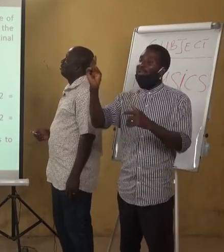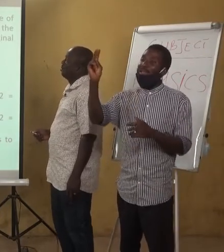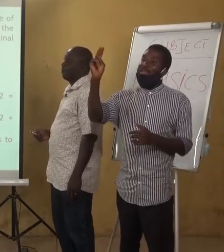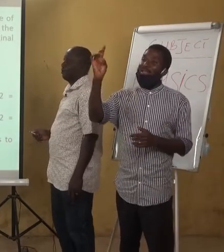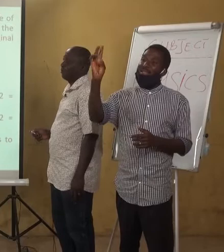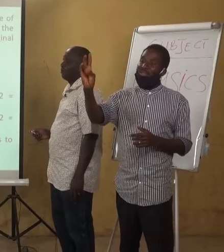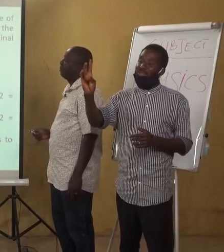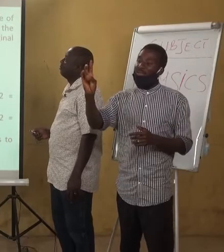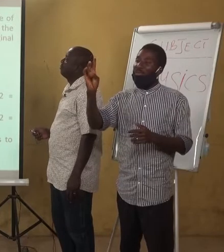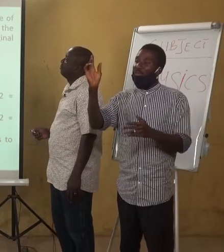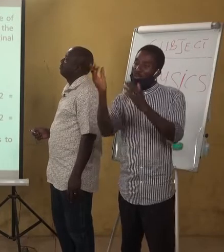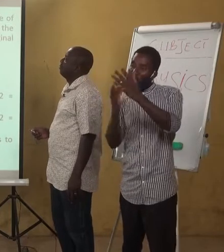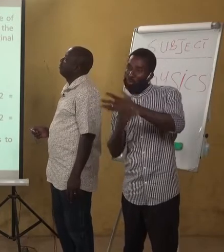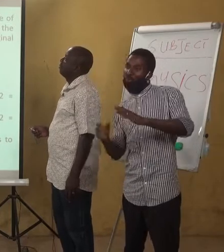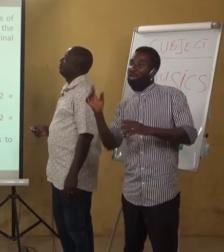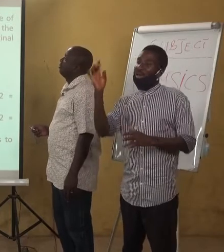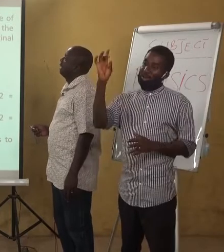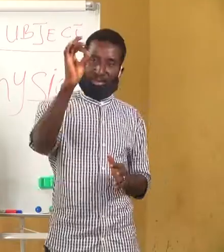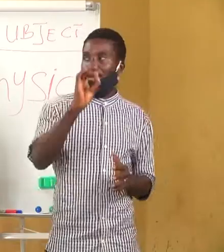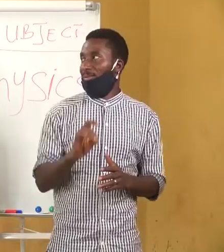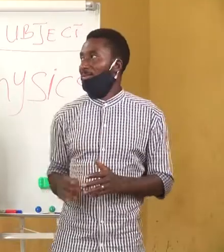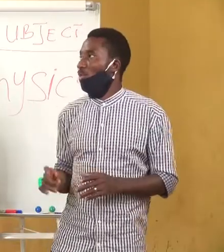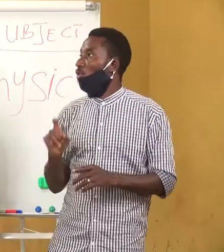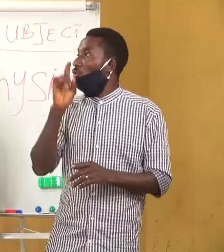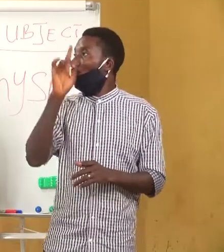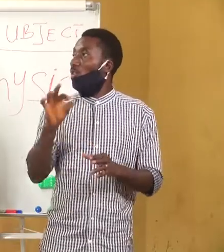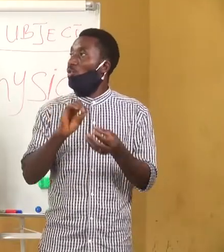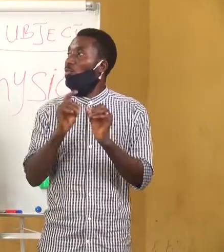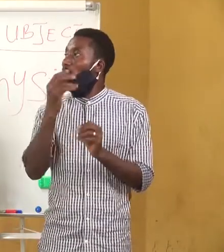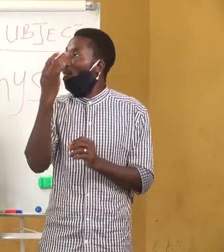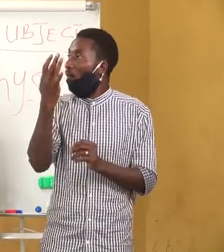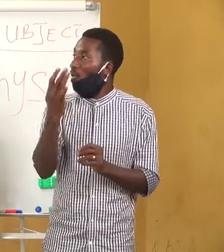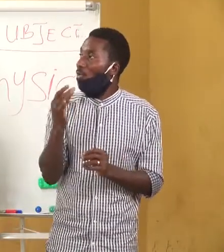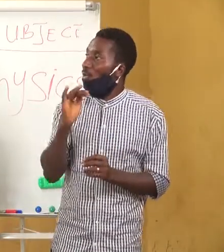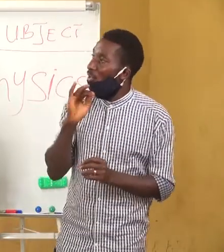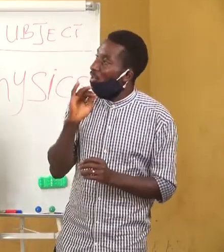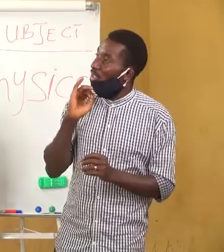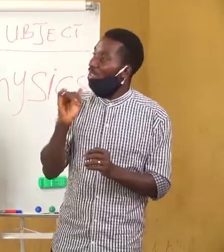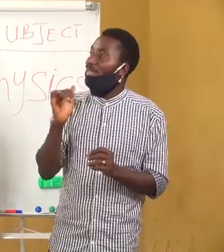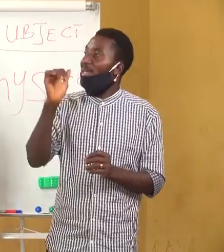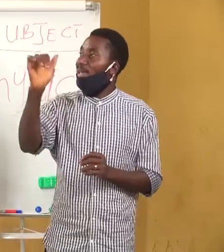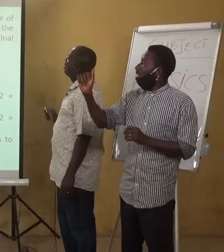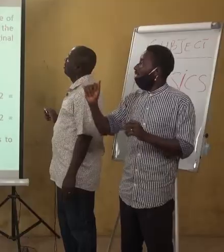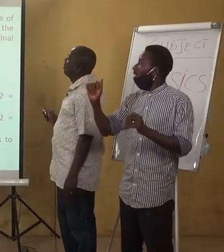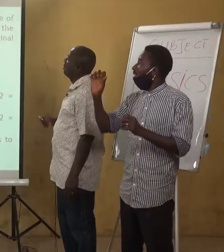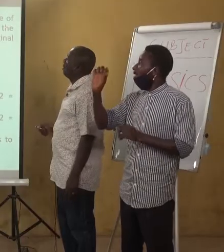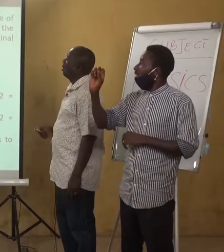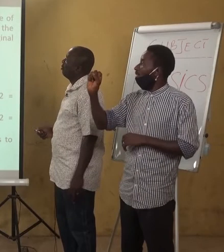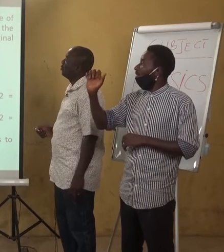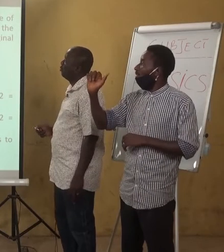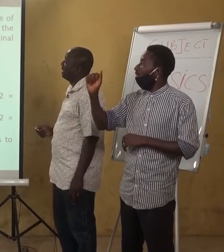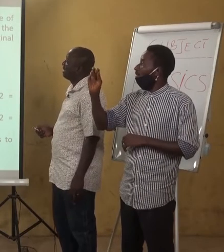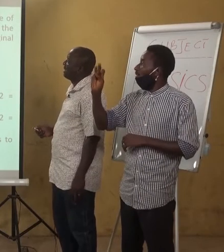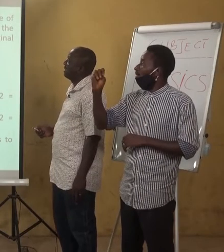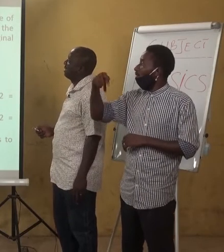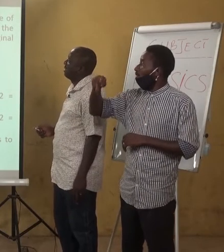Question number 4. A sample of radioactive element with half-life of